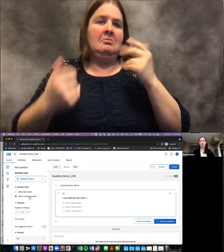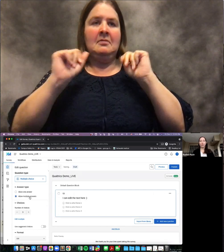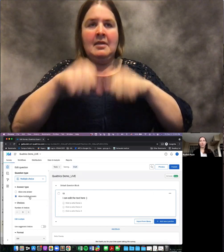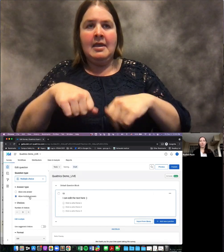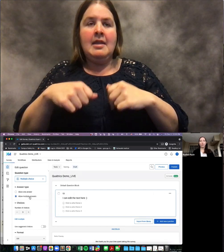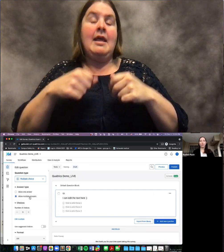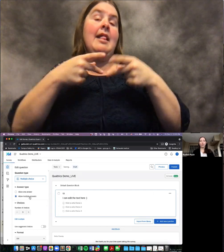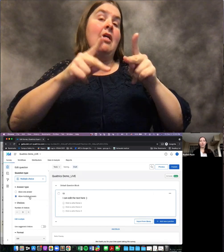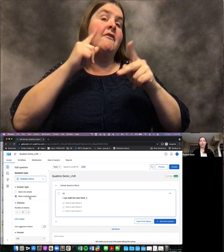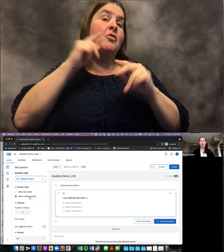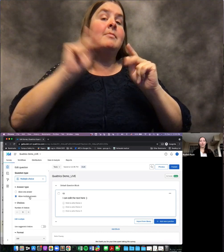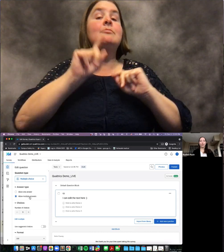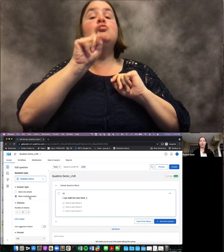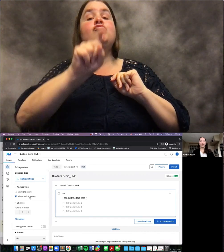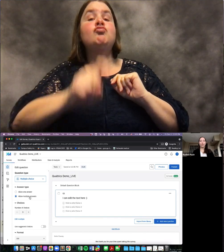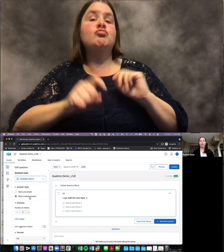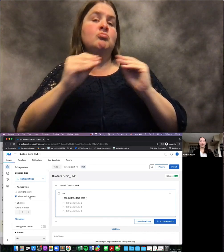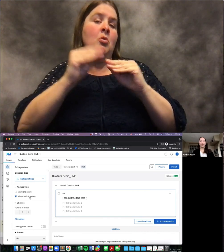answers.